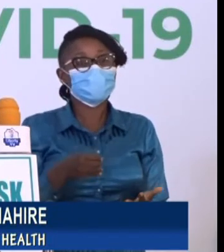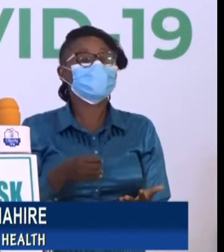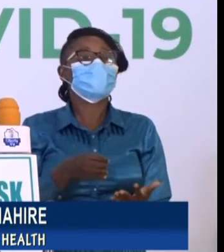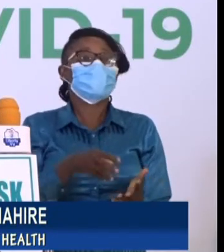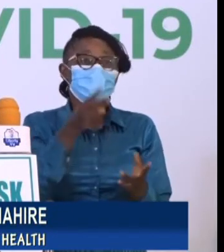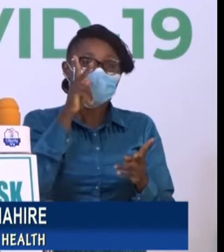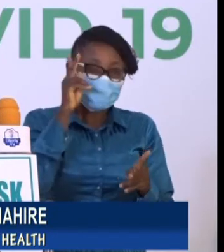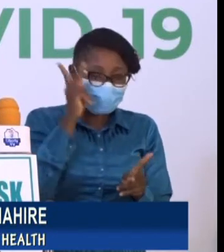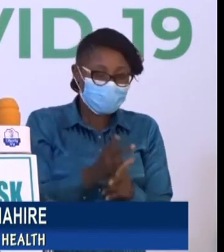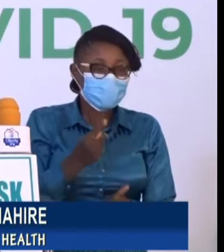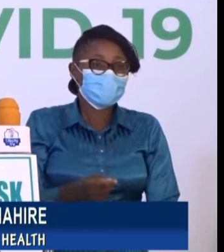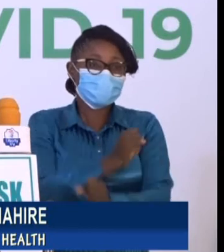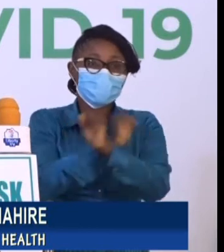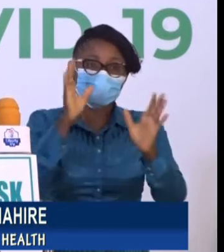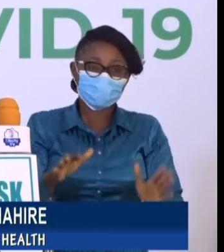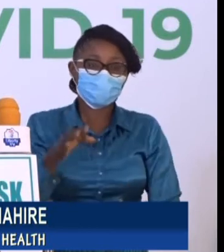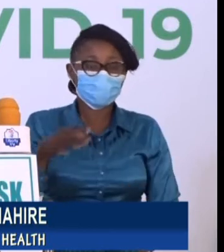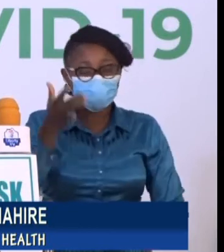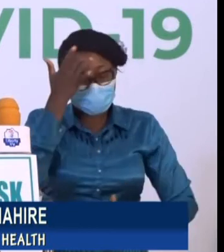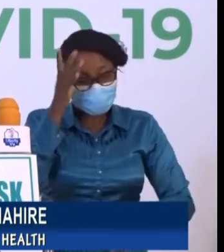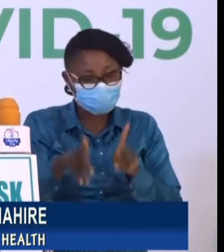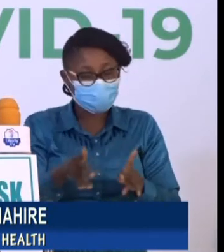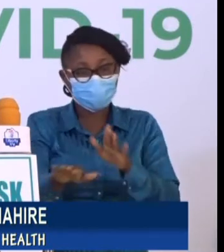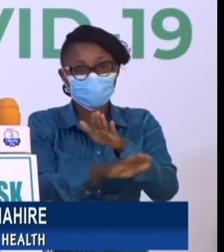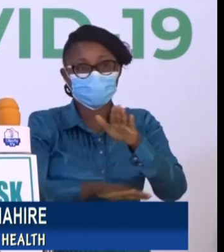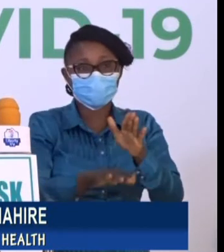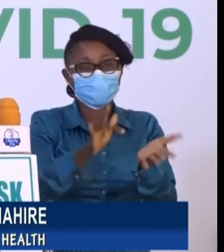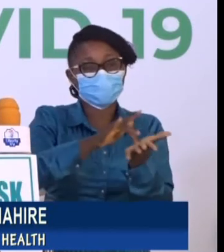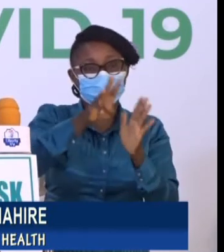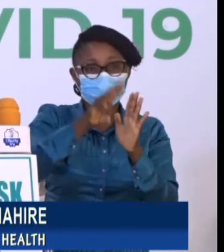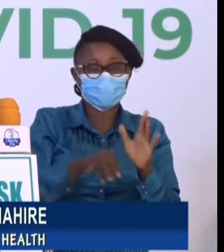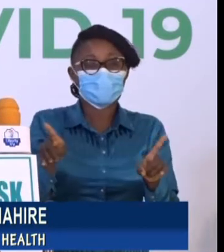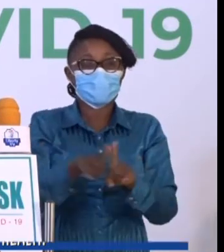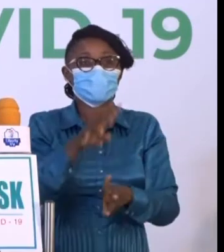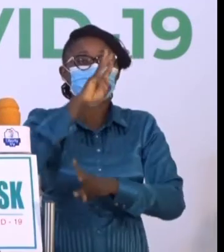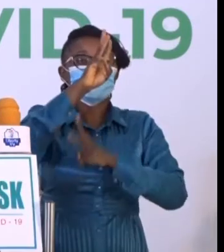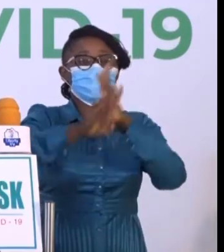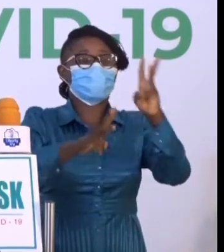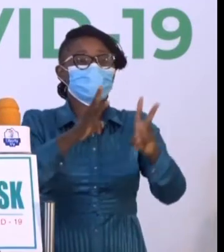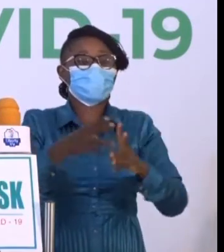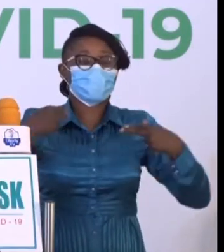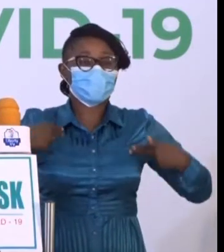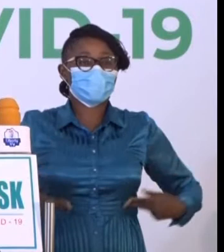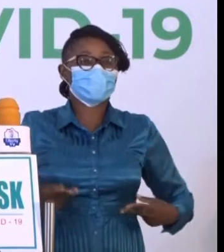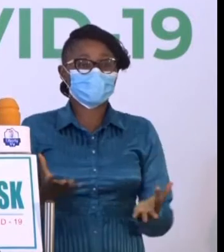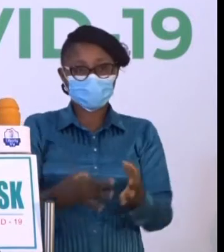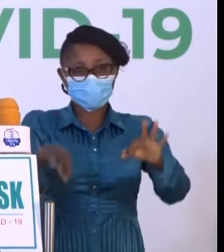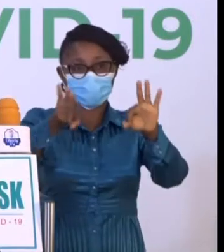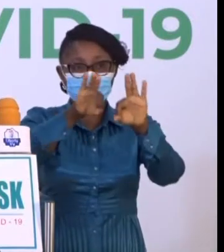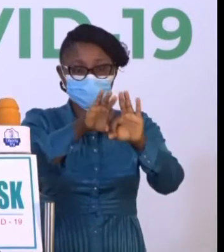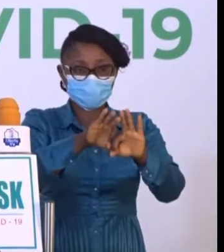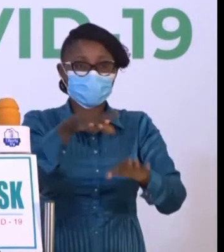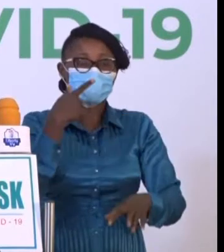the safety of patients under treatment as a global health priority.